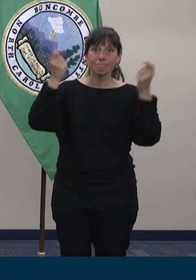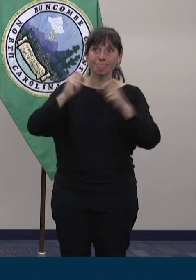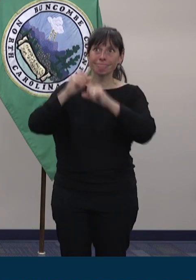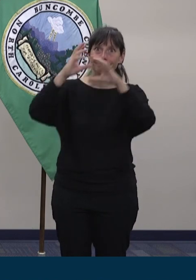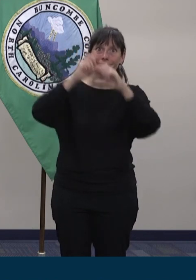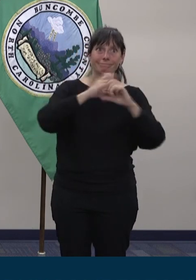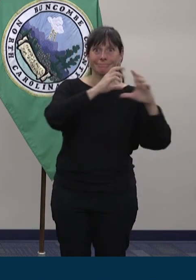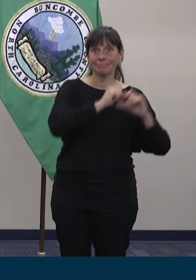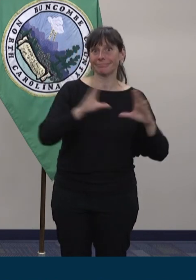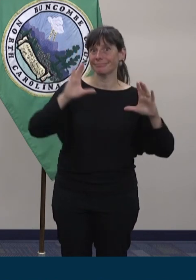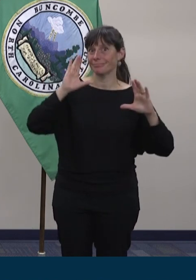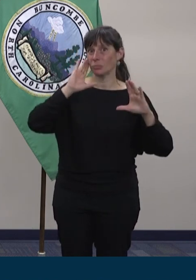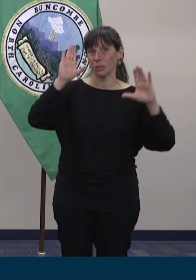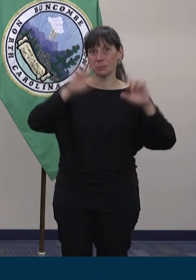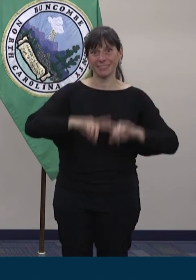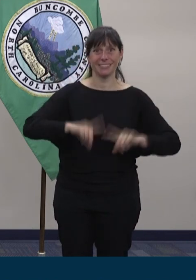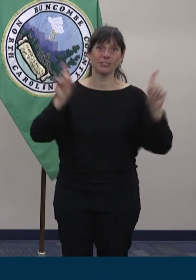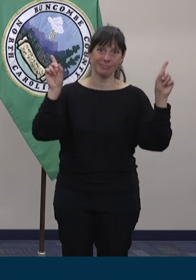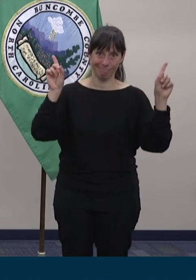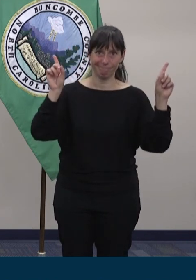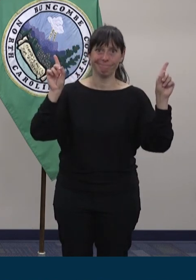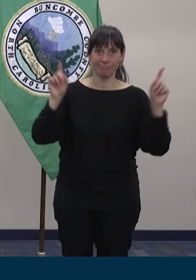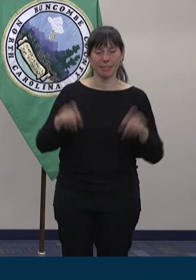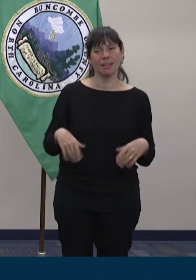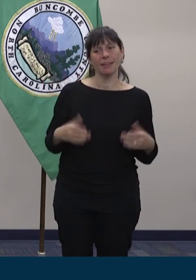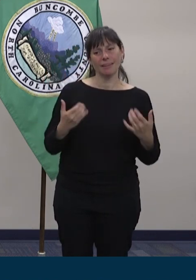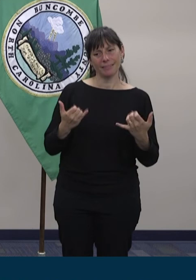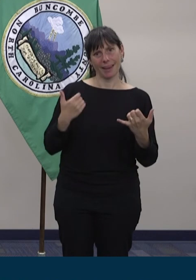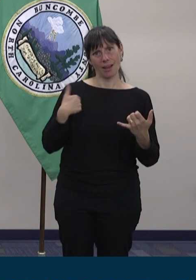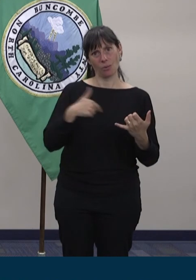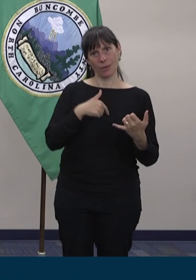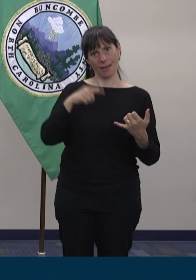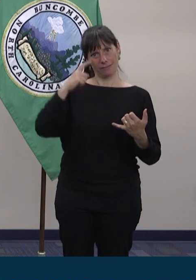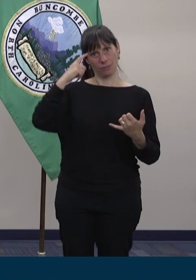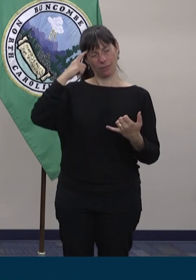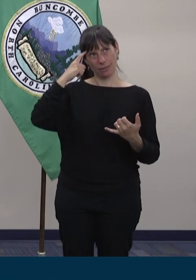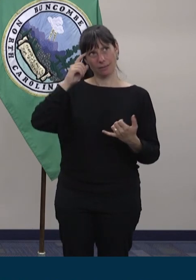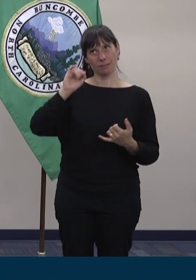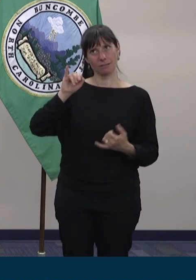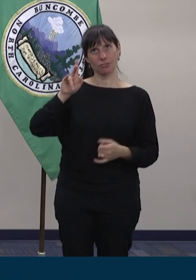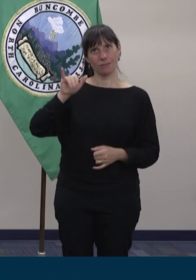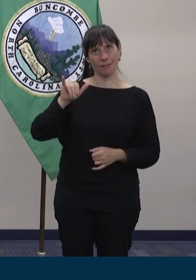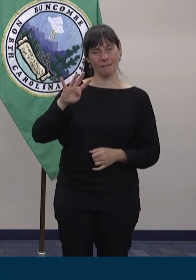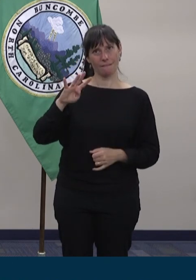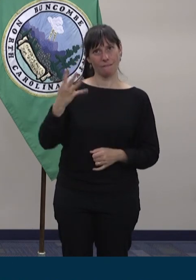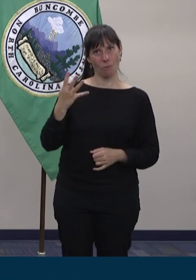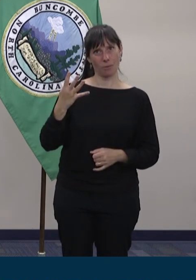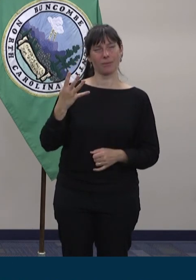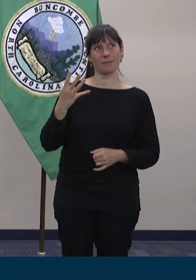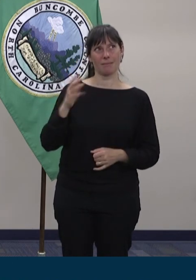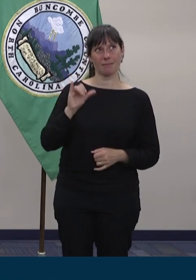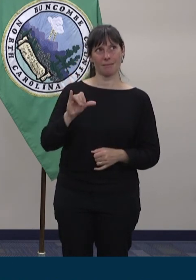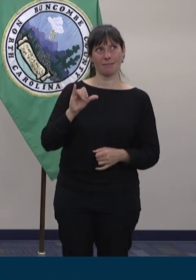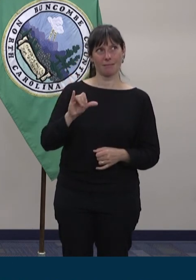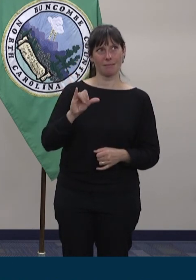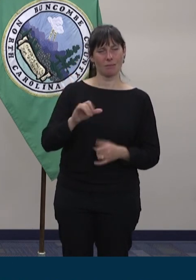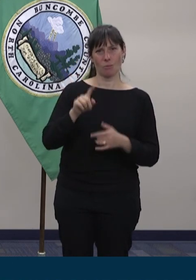As we start to reflect on the significance and meaning of the date July 4th, I want to make a point.